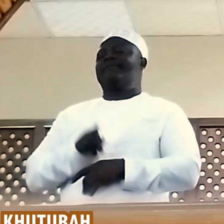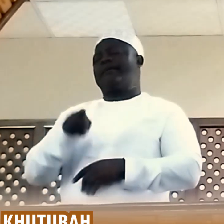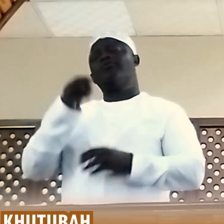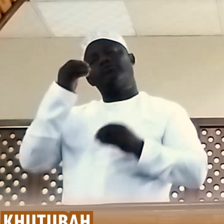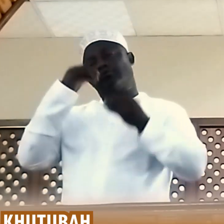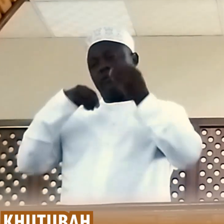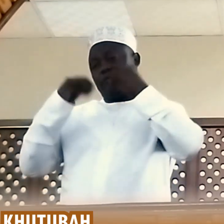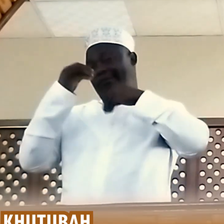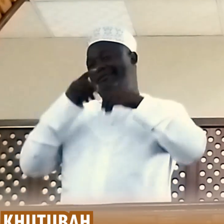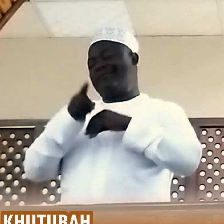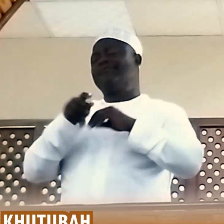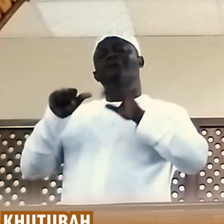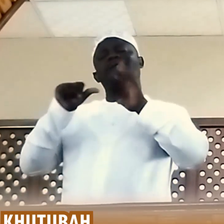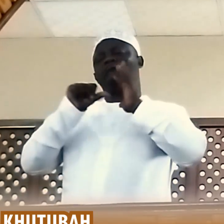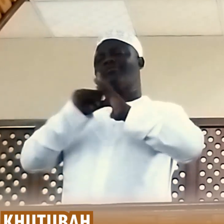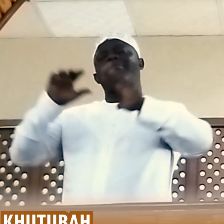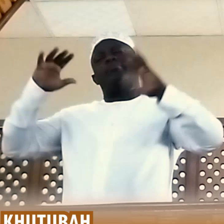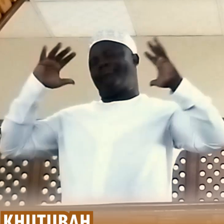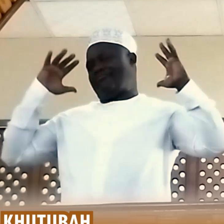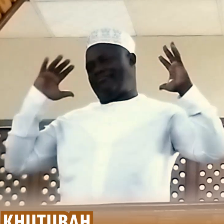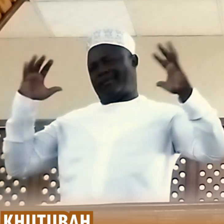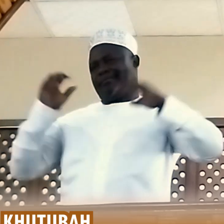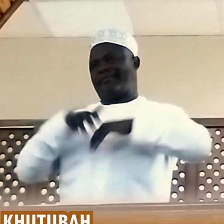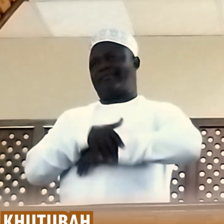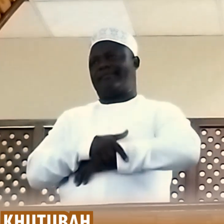Enguzi yakabenje nnyo